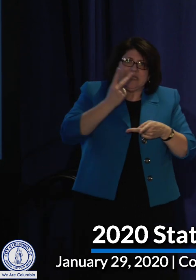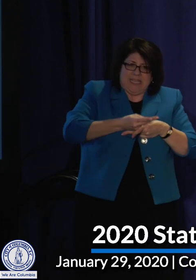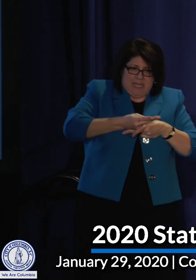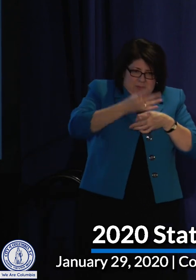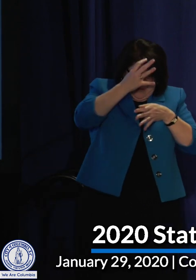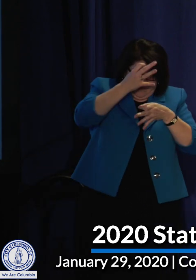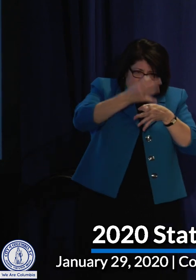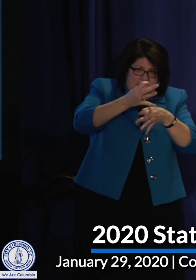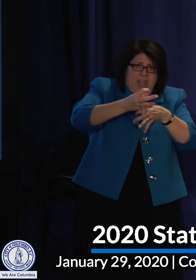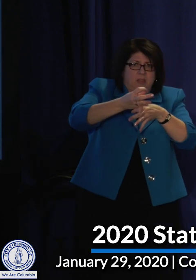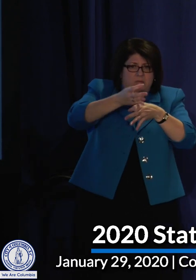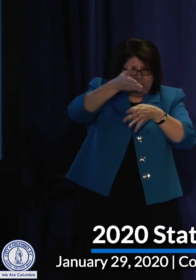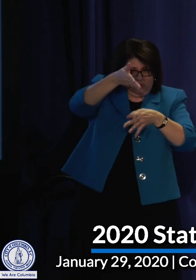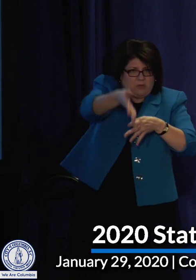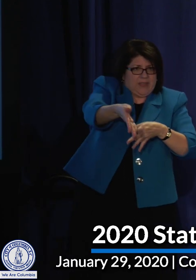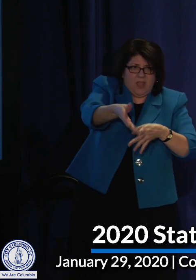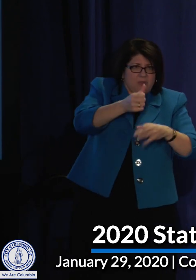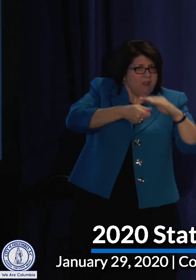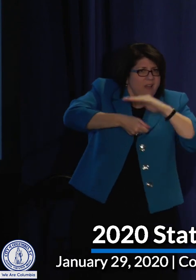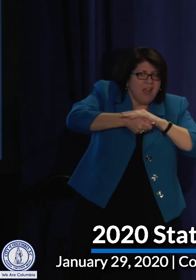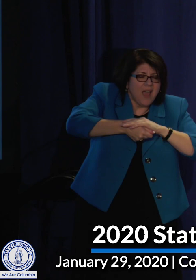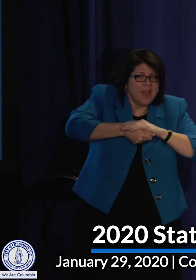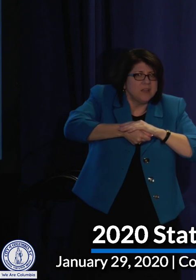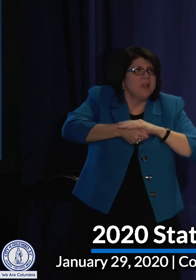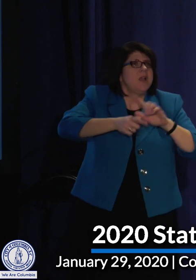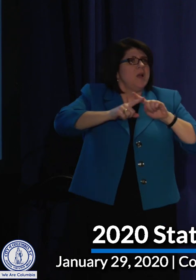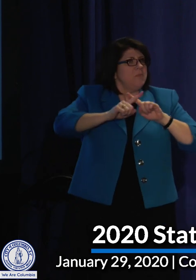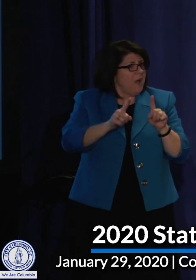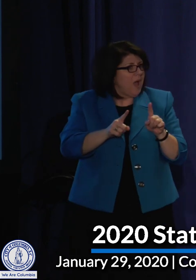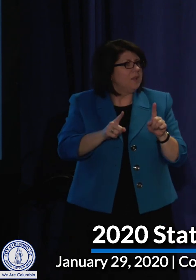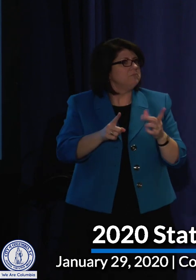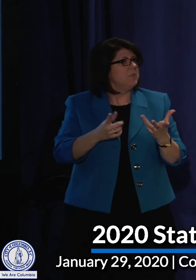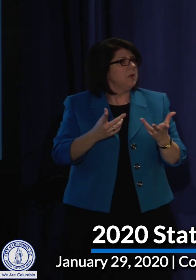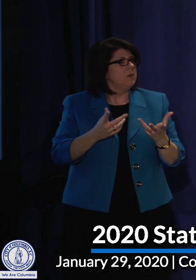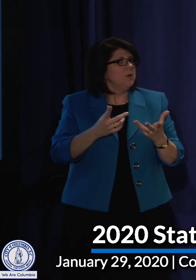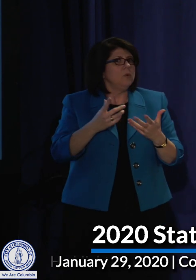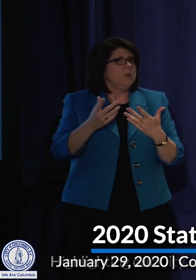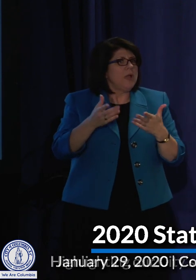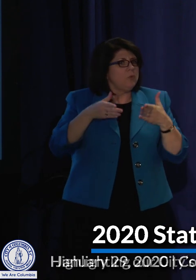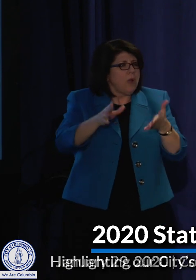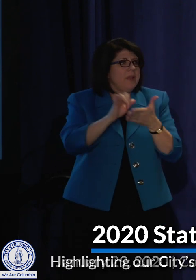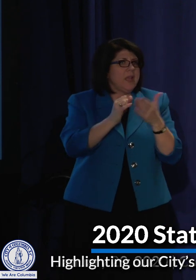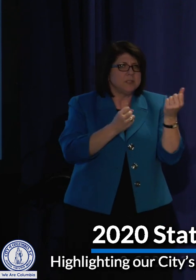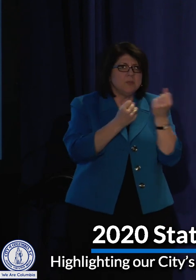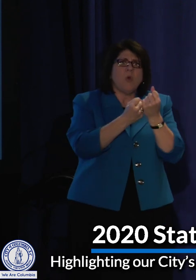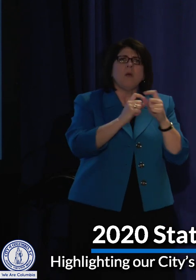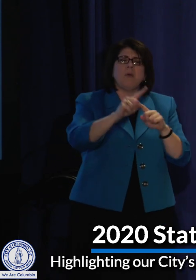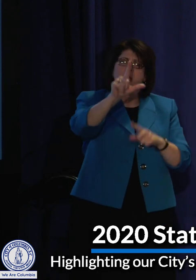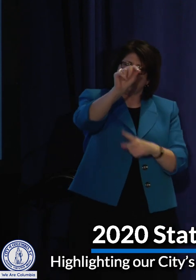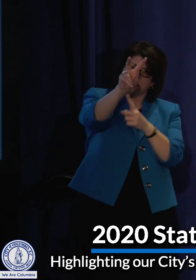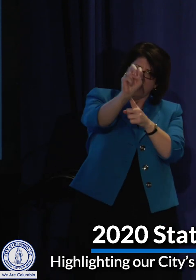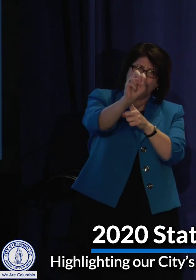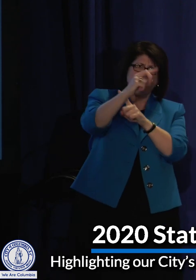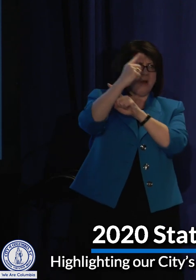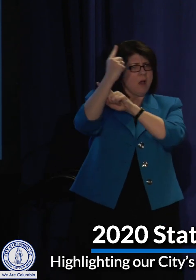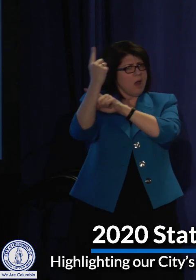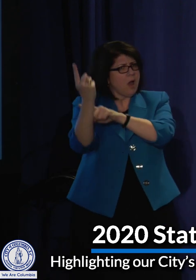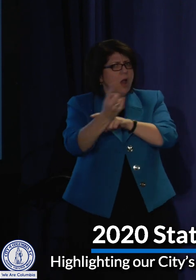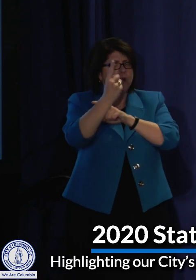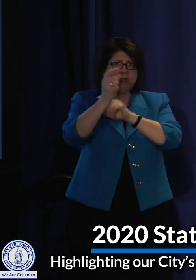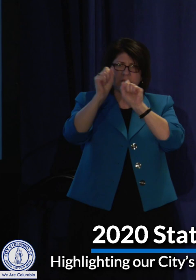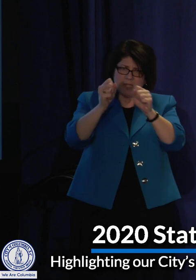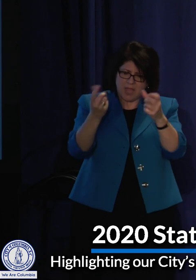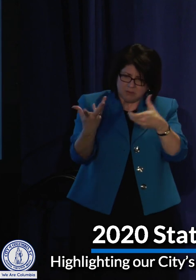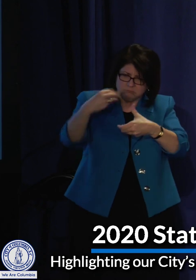out front. You manifest it in the way that you feel right, but there's always room for love and grace and